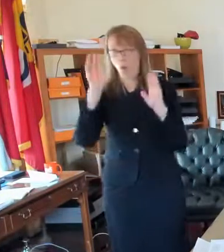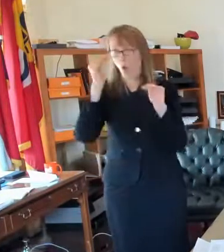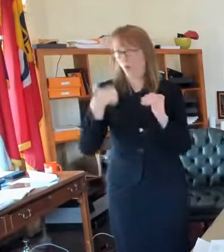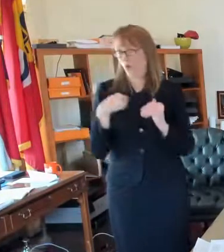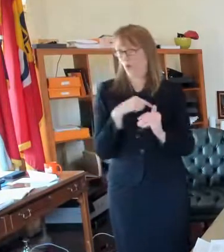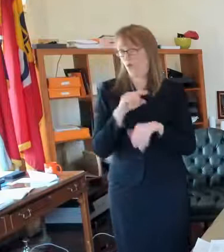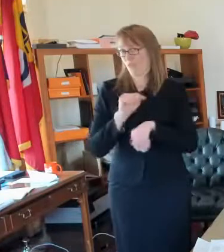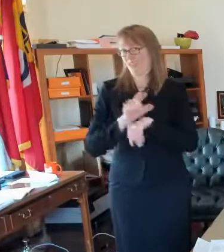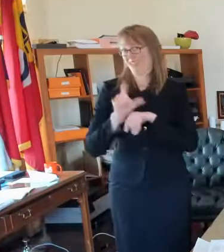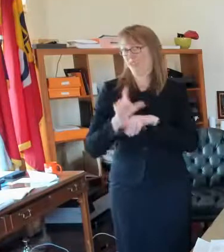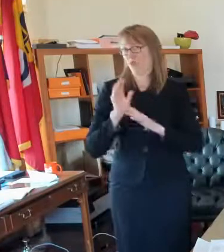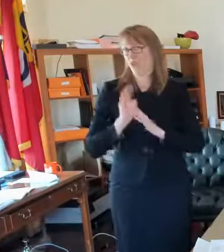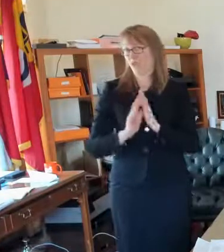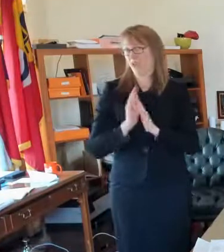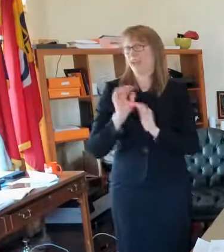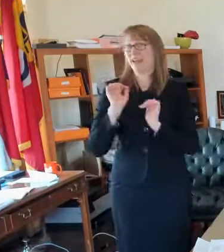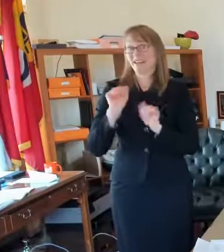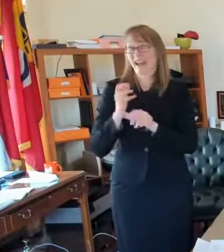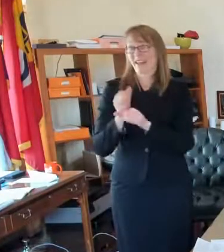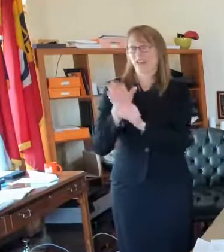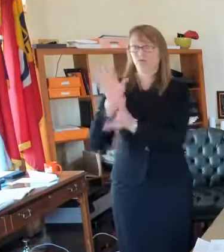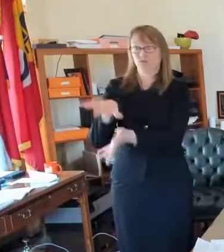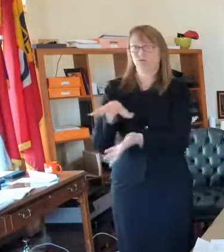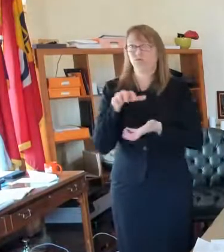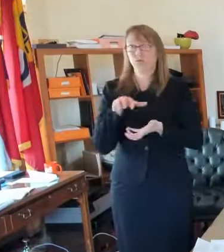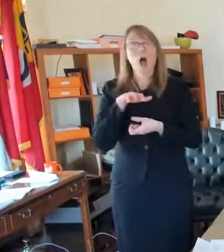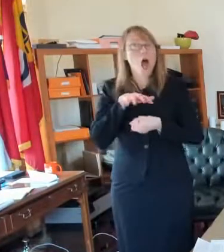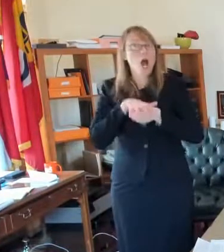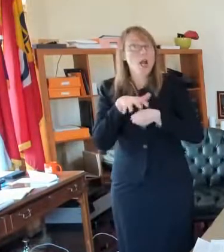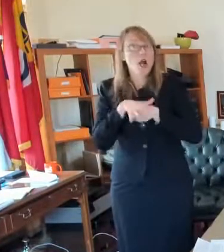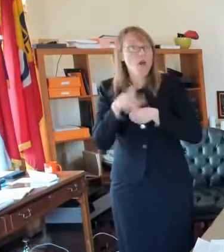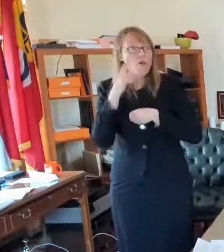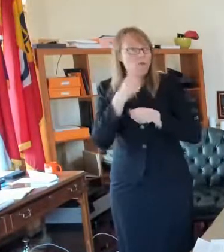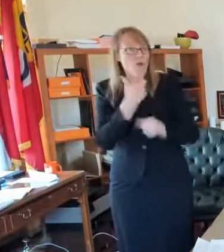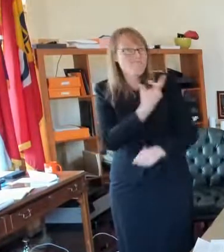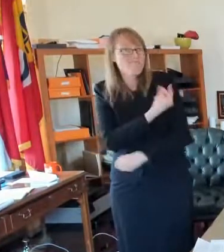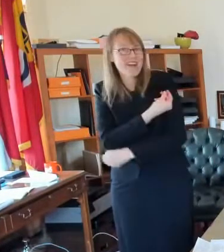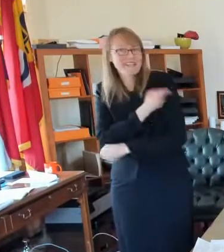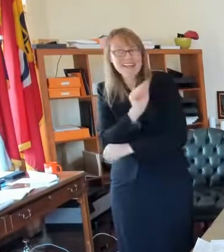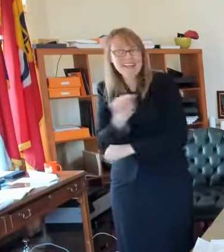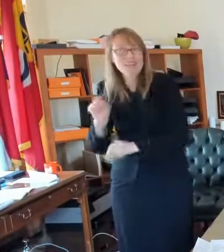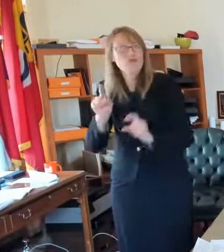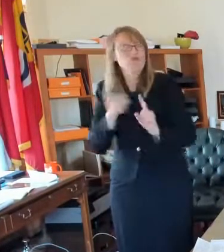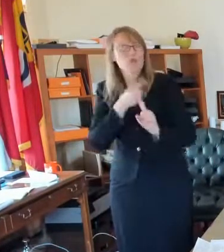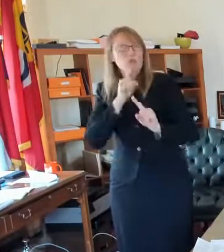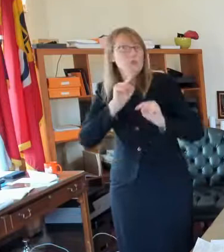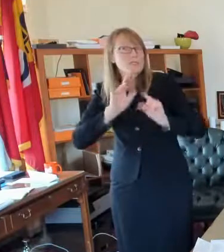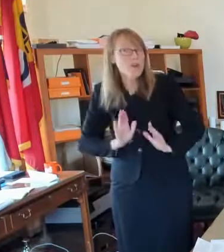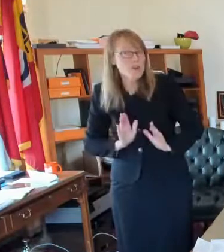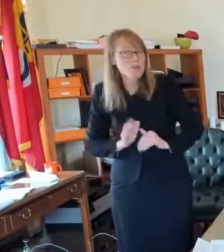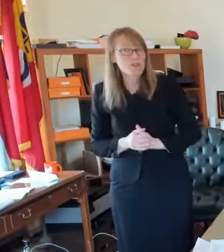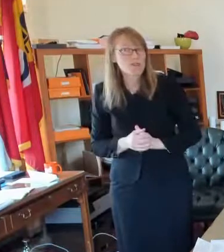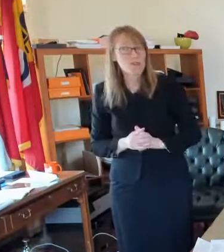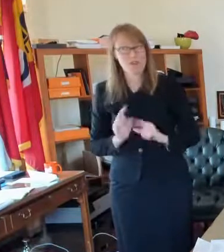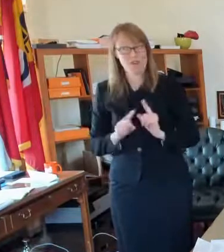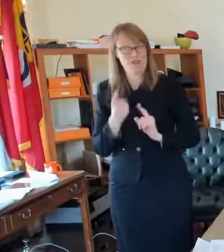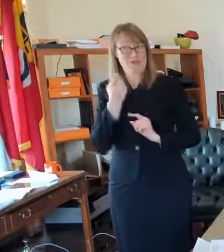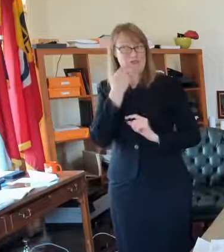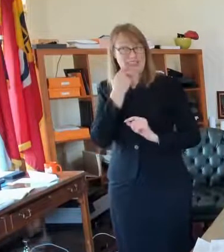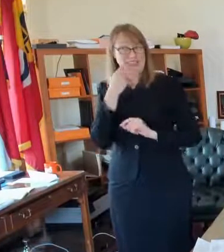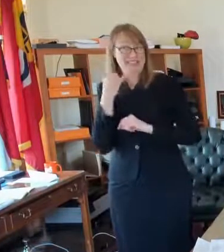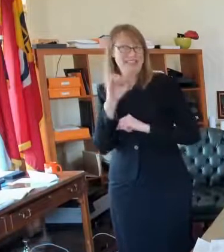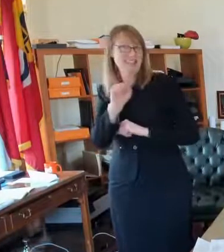vaccinate our first responders. But you may have seen that yesterday the county announced that they got 900